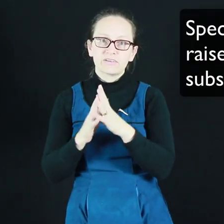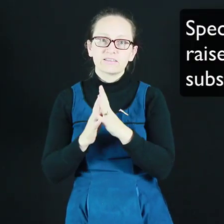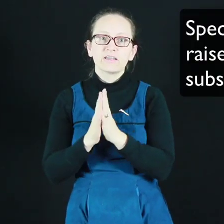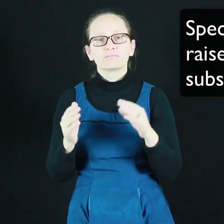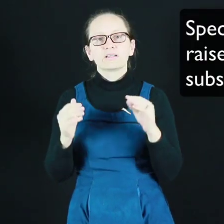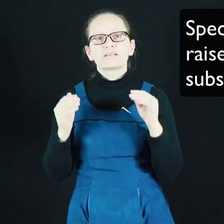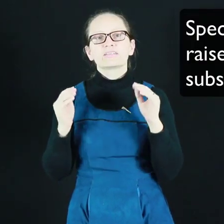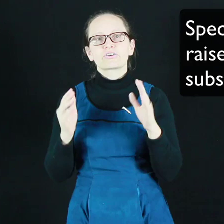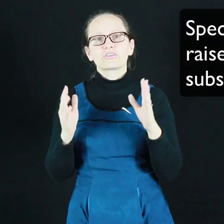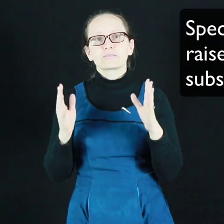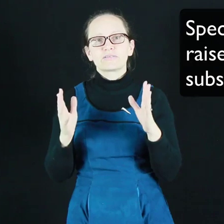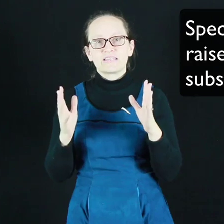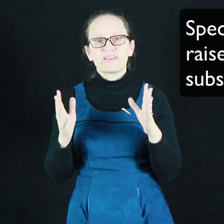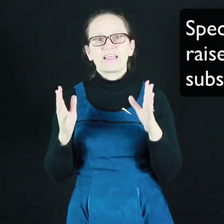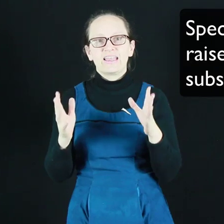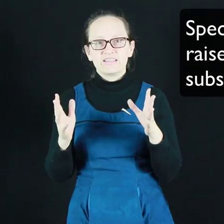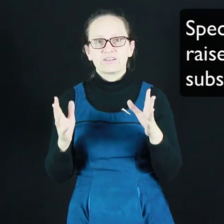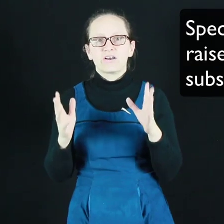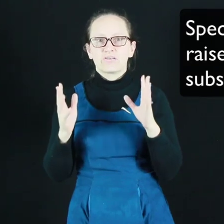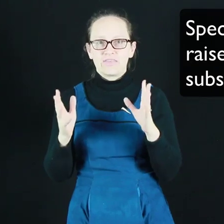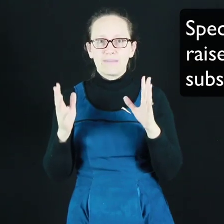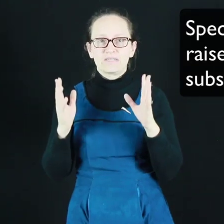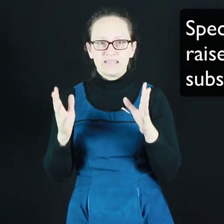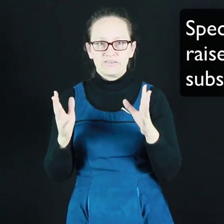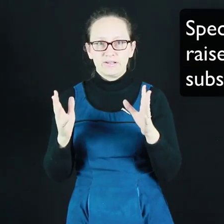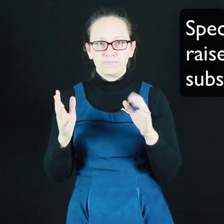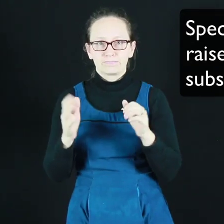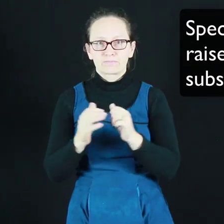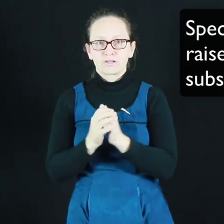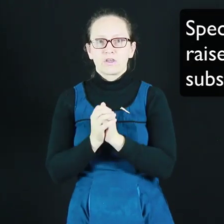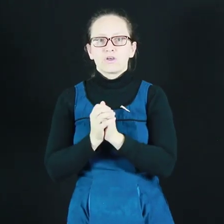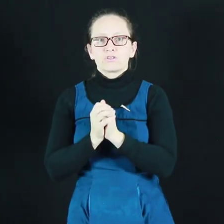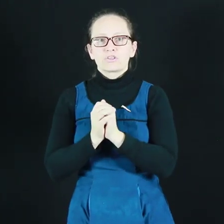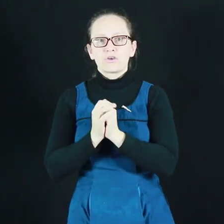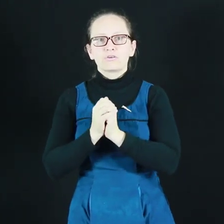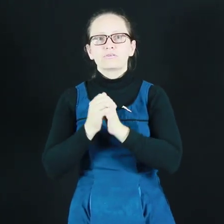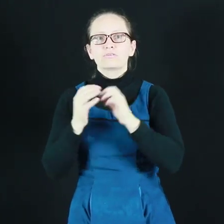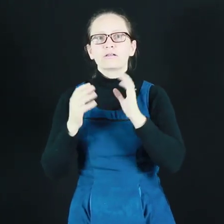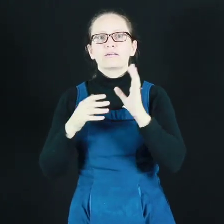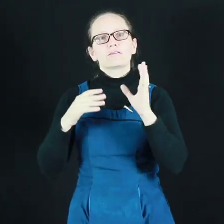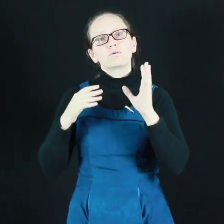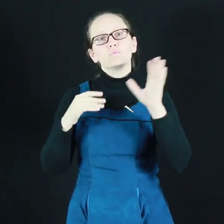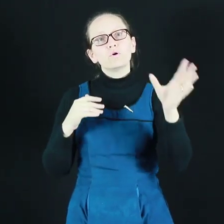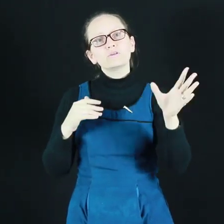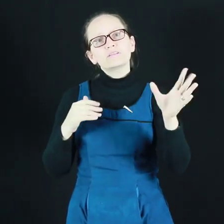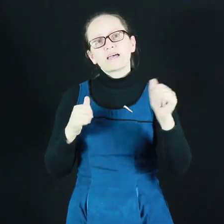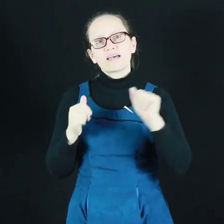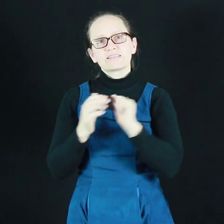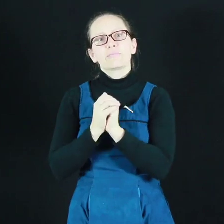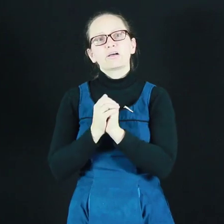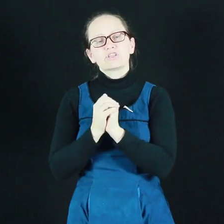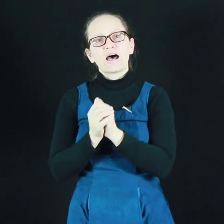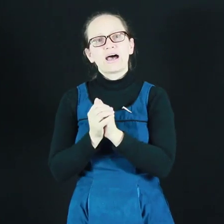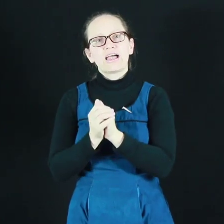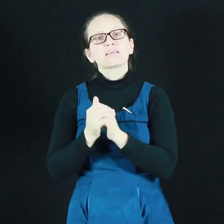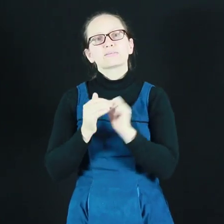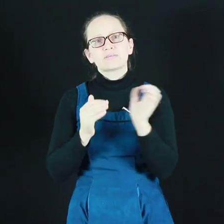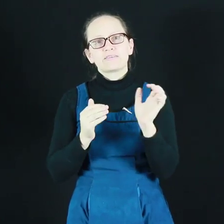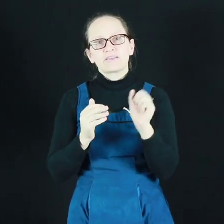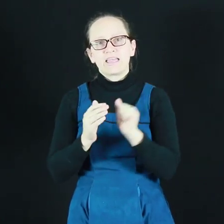equivalent, is called the specific heat of that material. So wood has a much higher specific